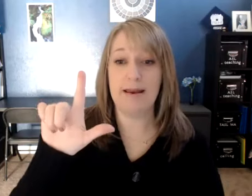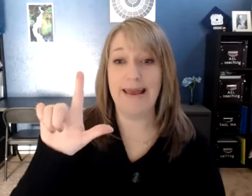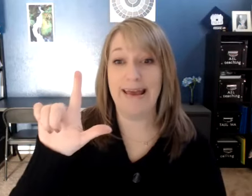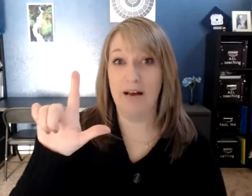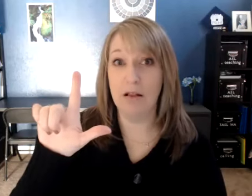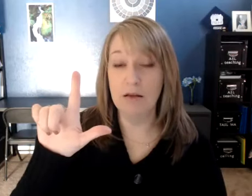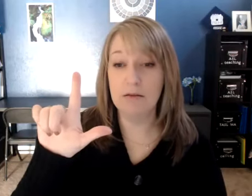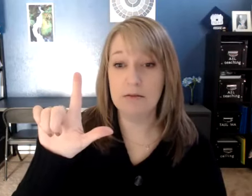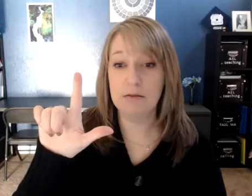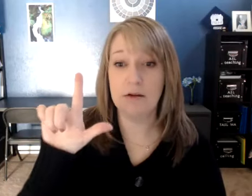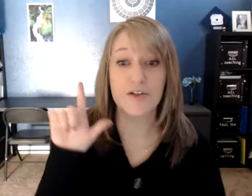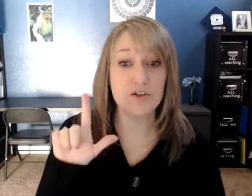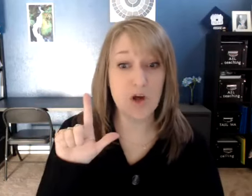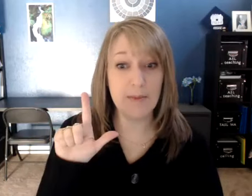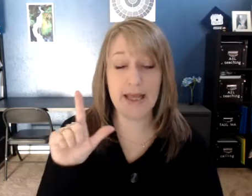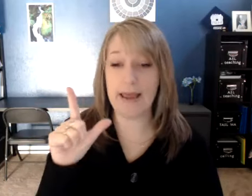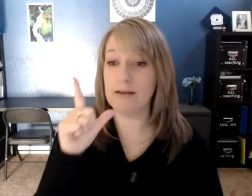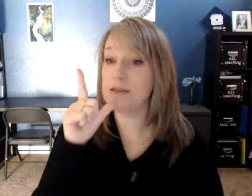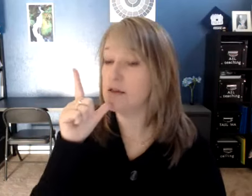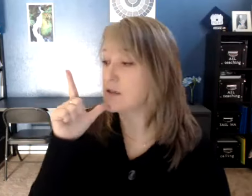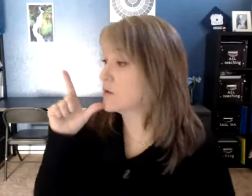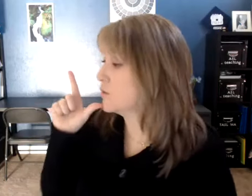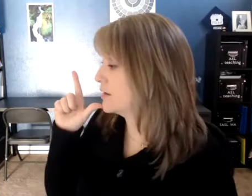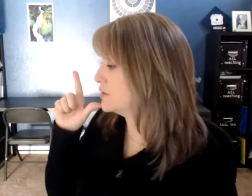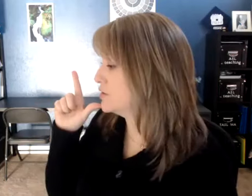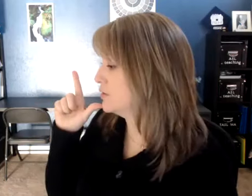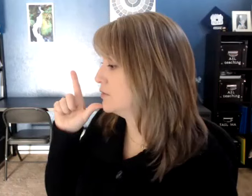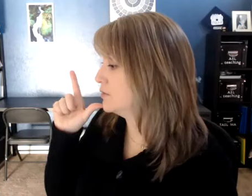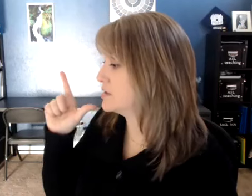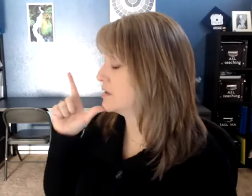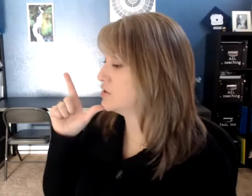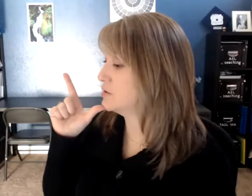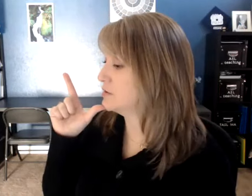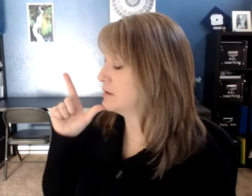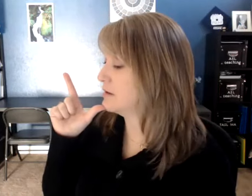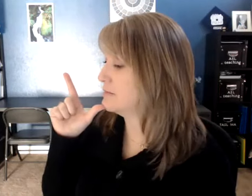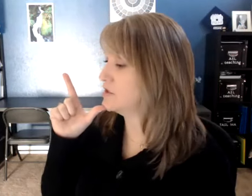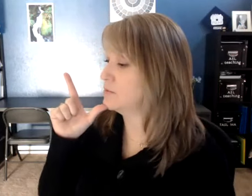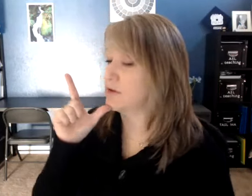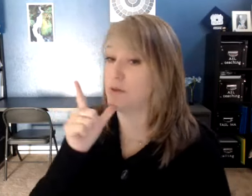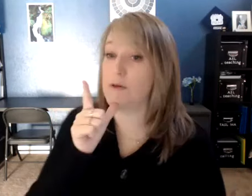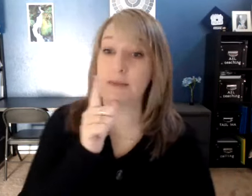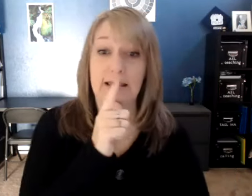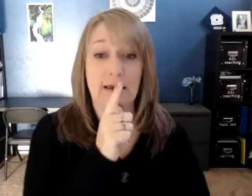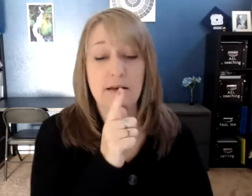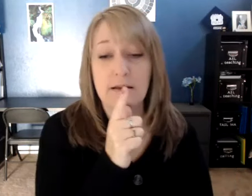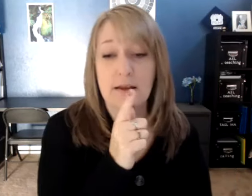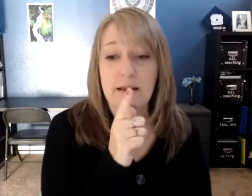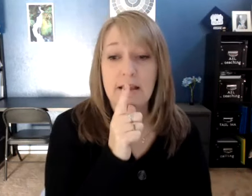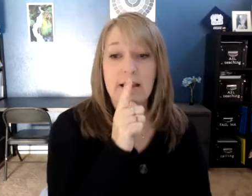an L on your dominant hand. You're going to touch your chin with your thumb again.